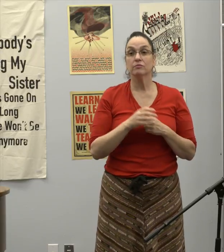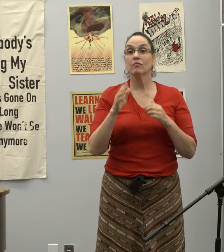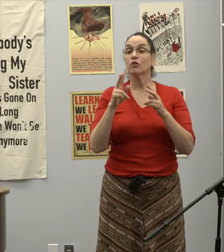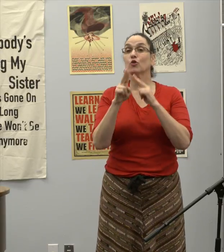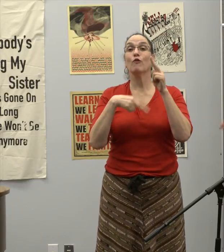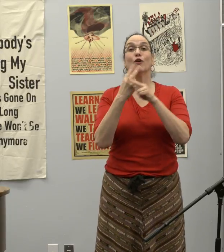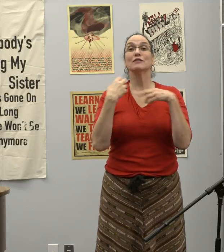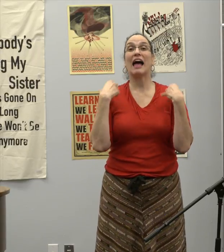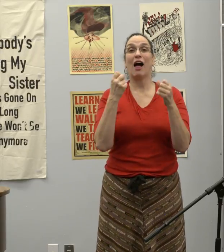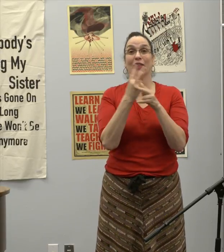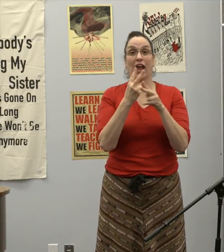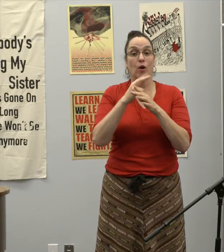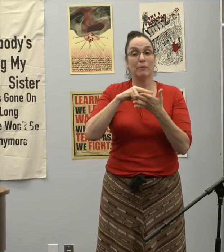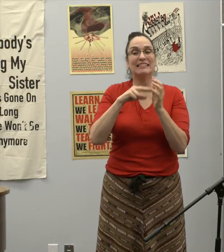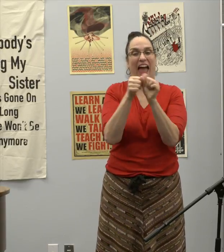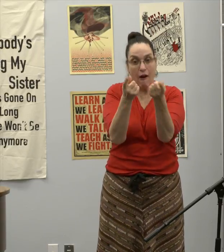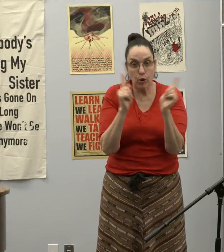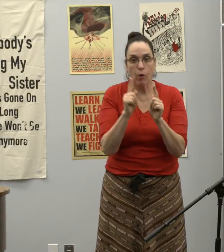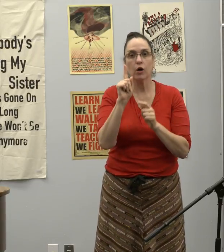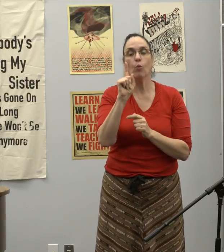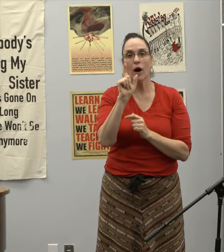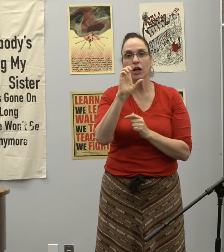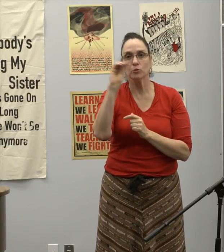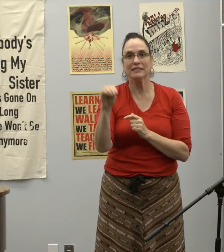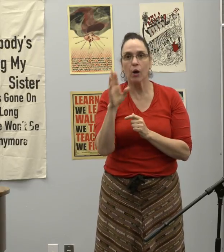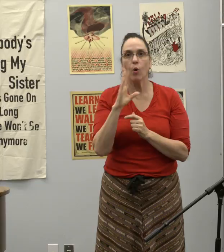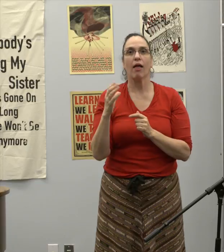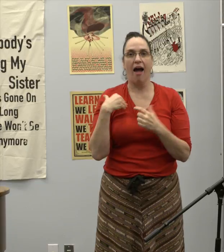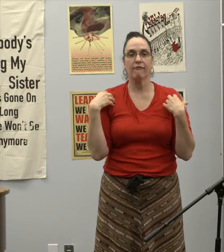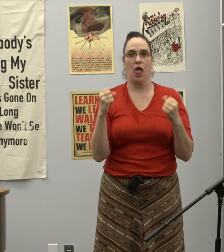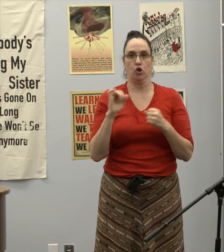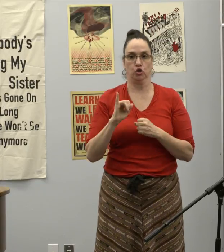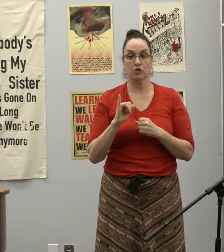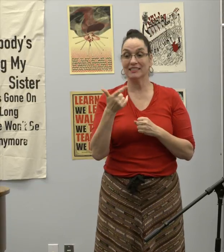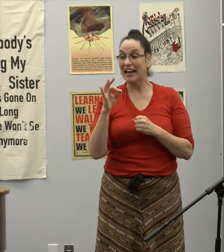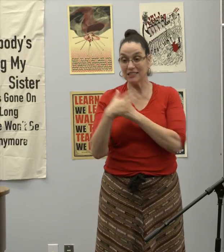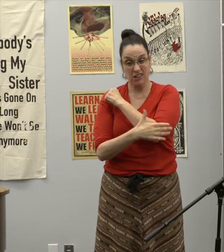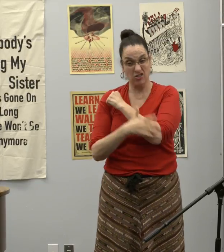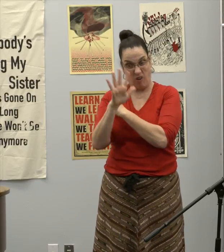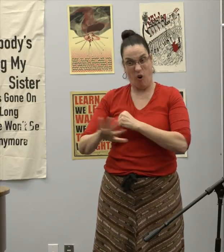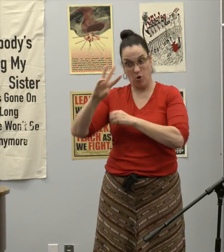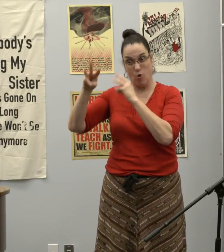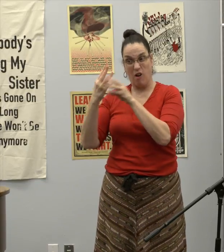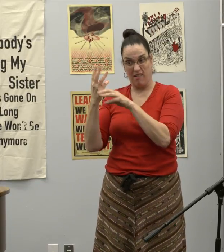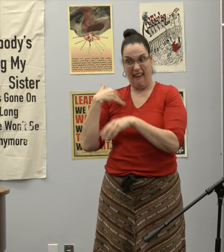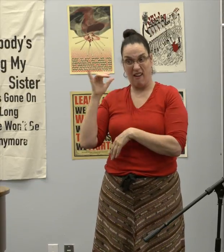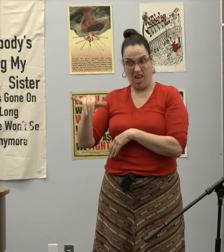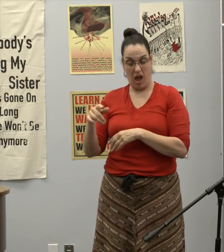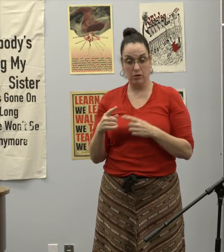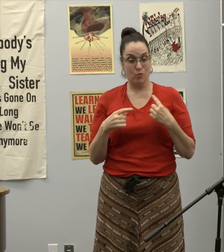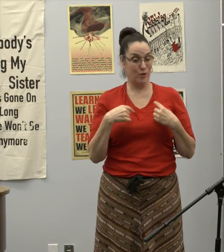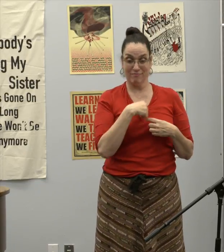everybody, 100%, have health insurance. 19 countries in the world have that. We do not. Four